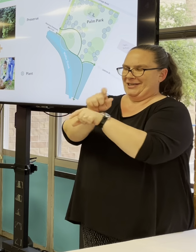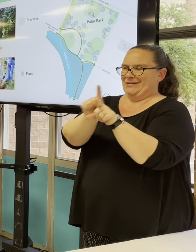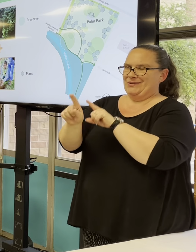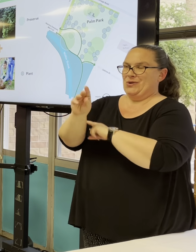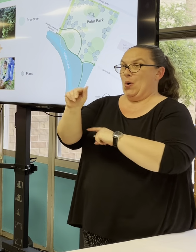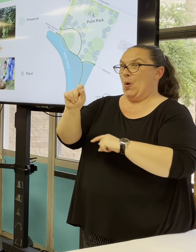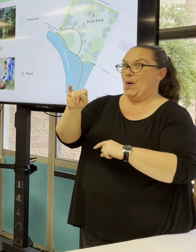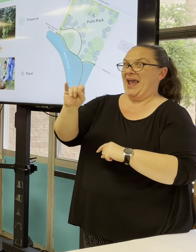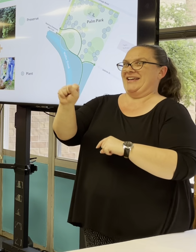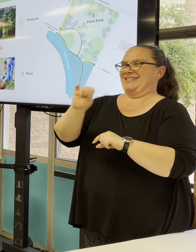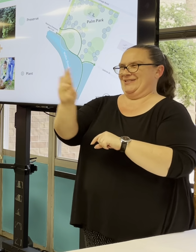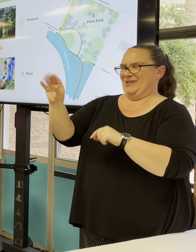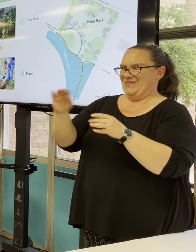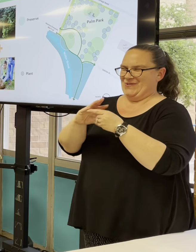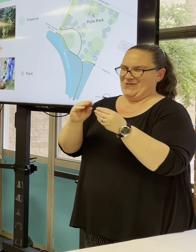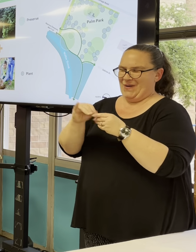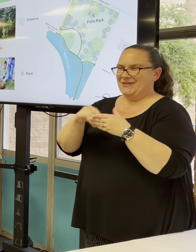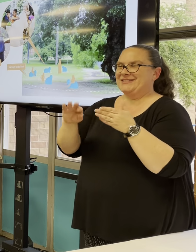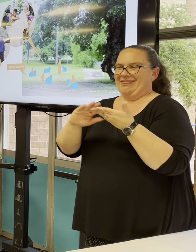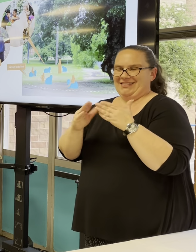comments, in the city.